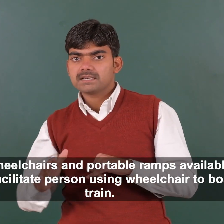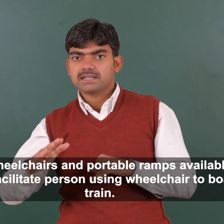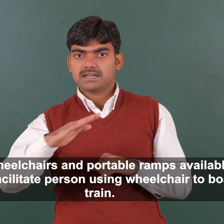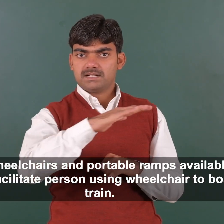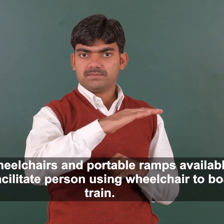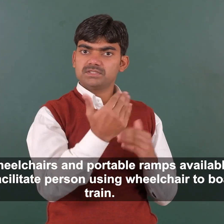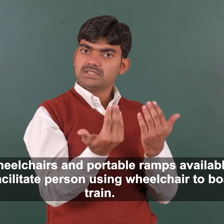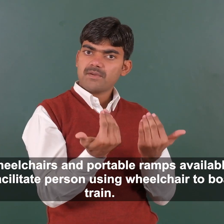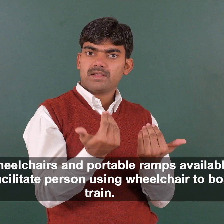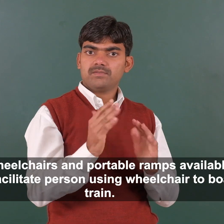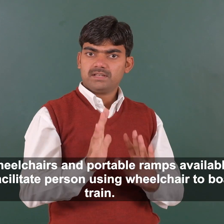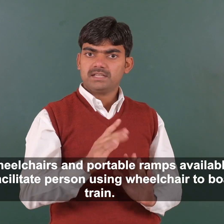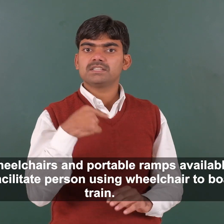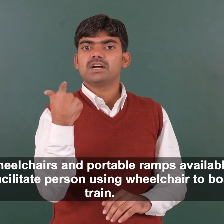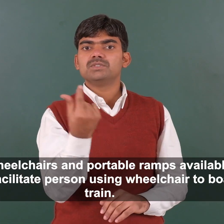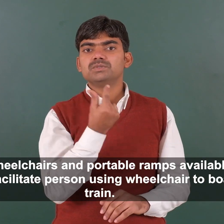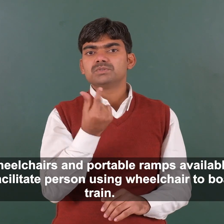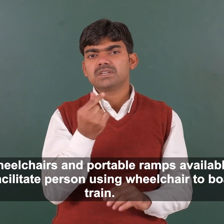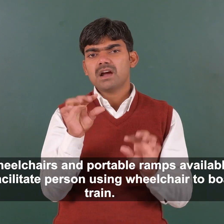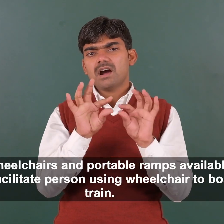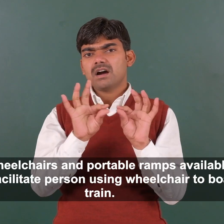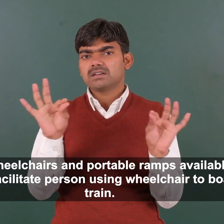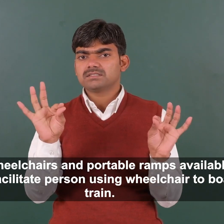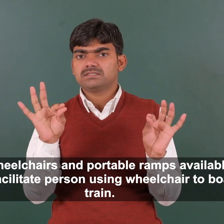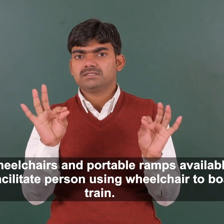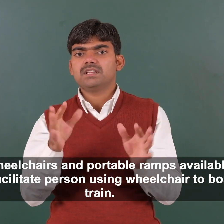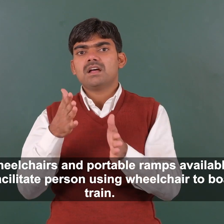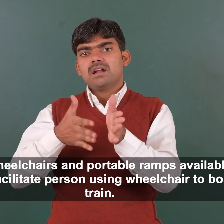people using wheelchair to board the train.